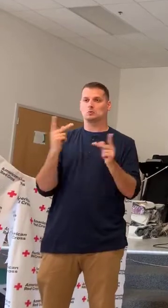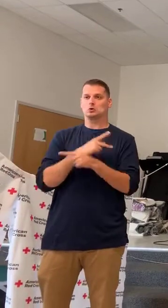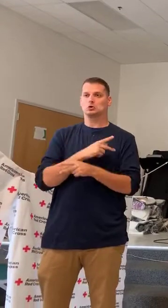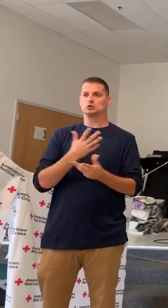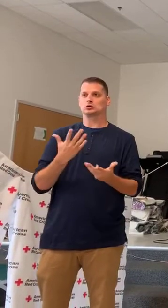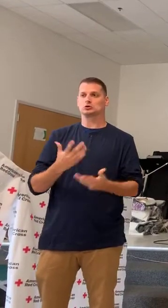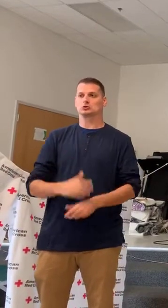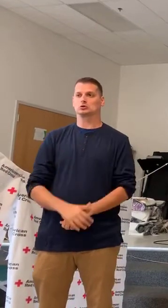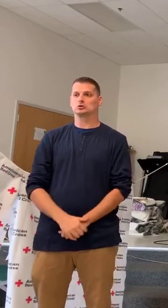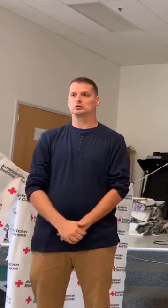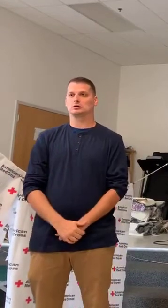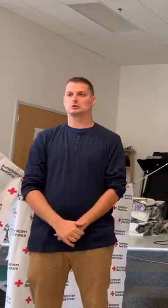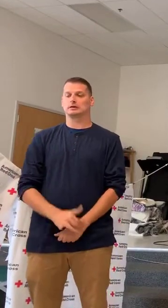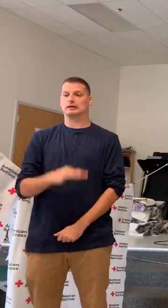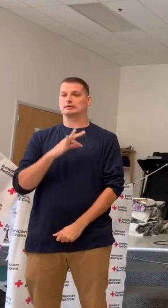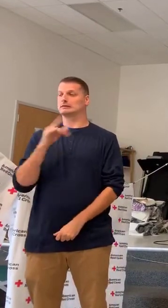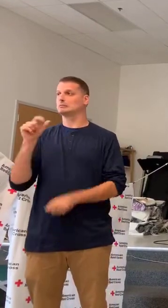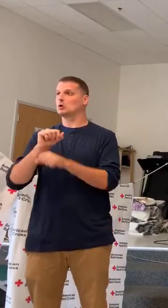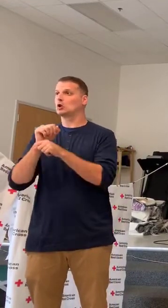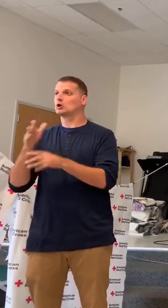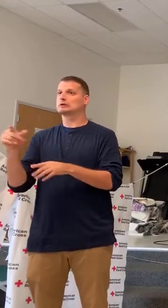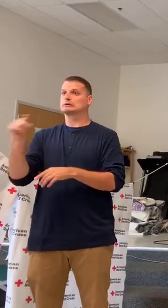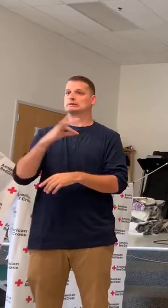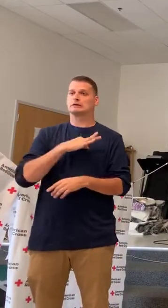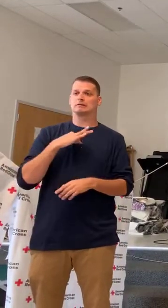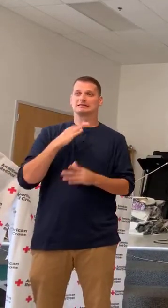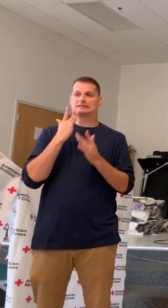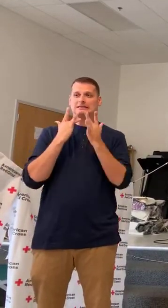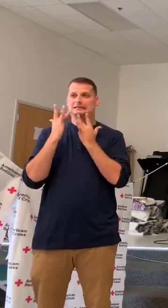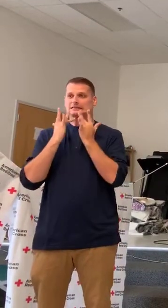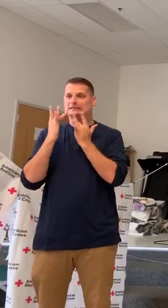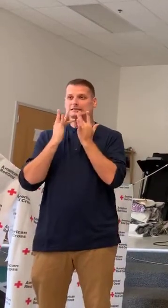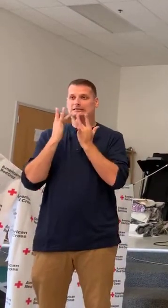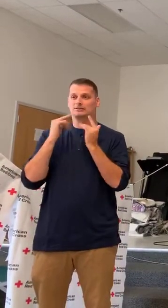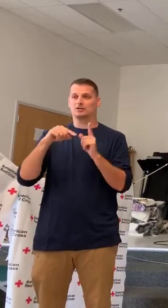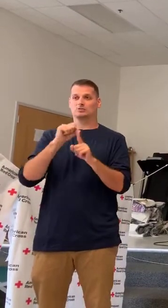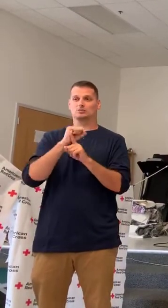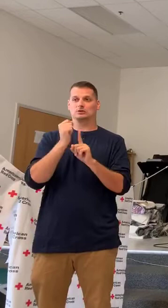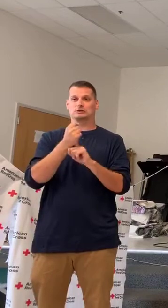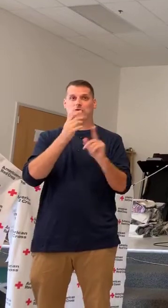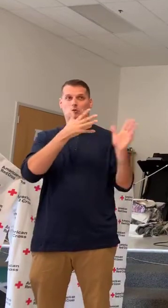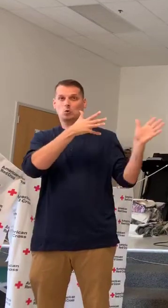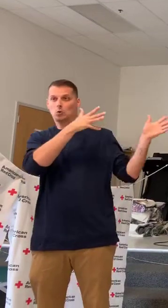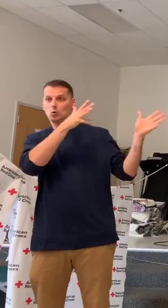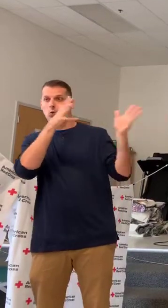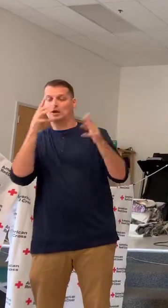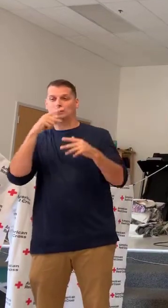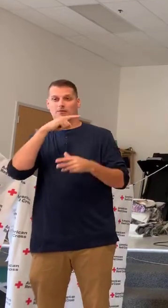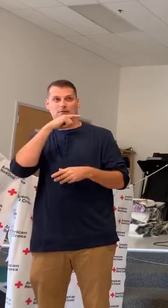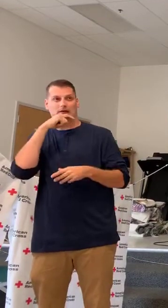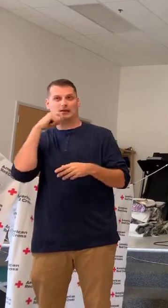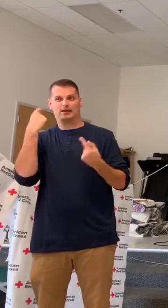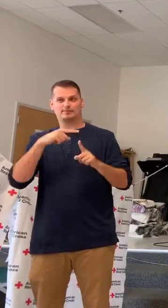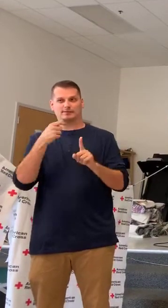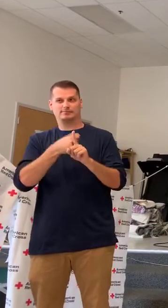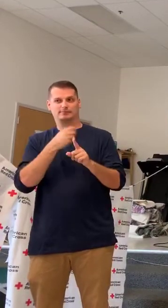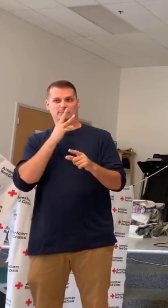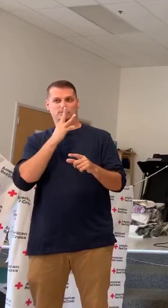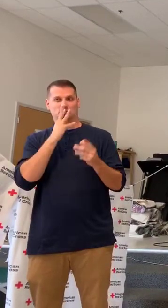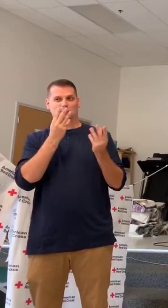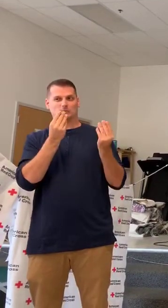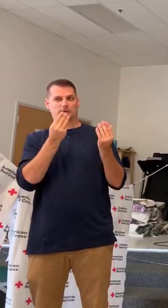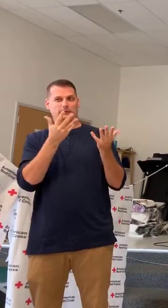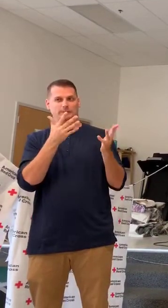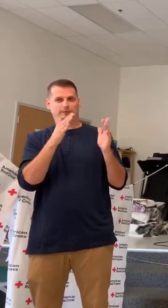We throw everything we can at a fire in these conditions. They staff up for that. Ken had his folks on, you know, paid to be at the station